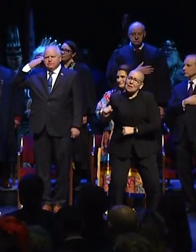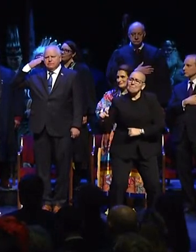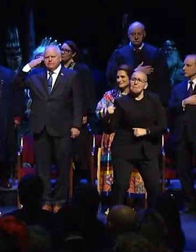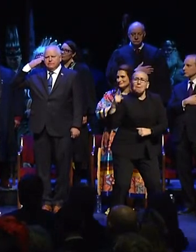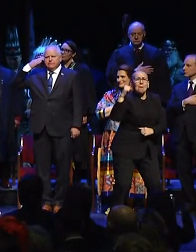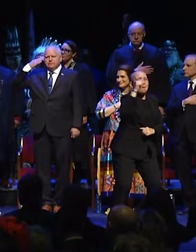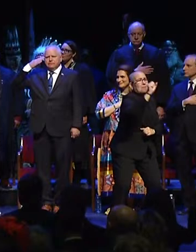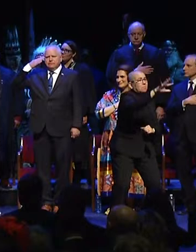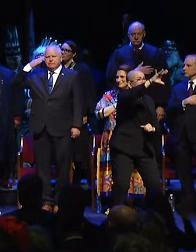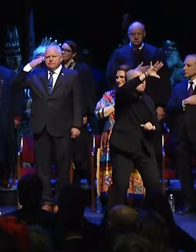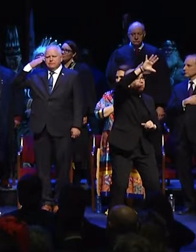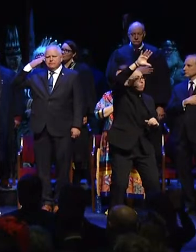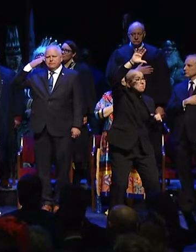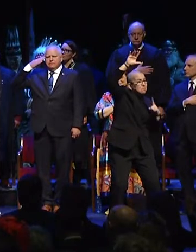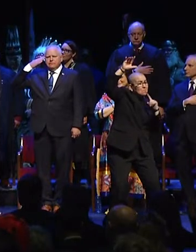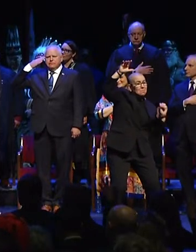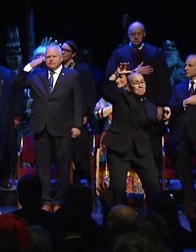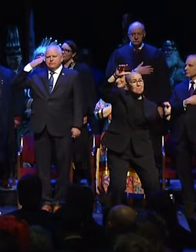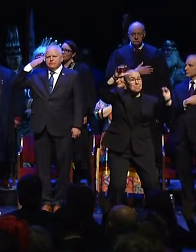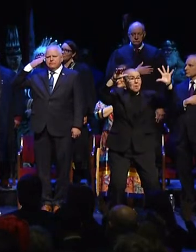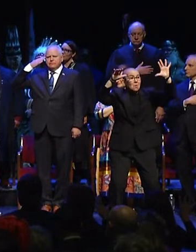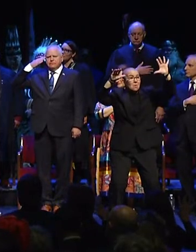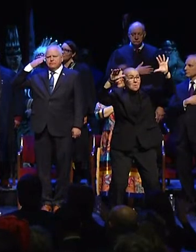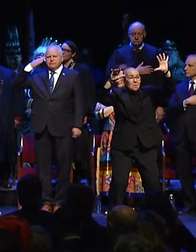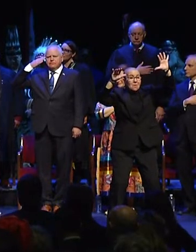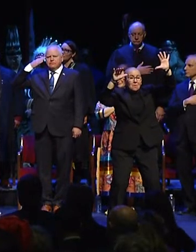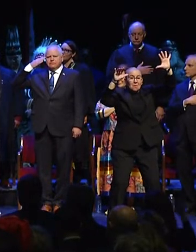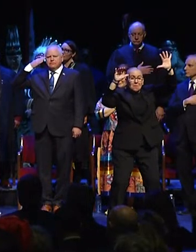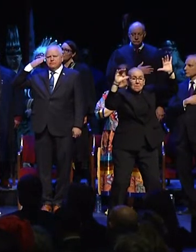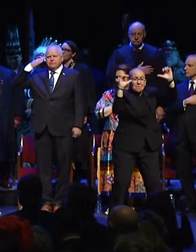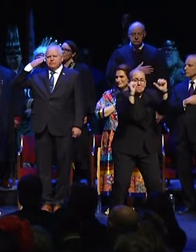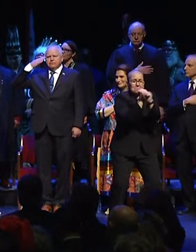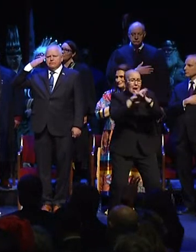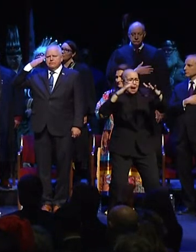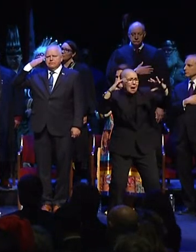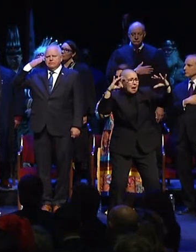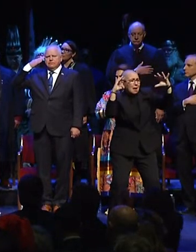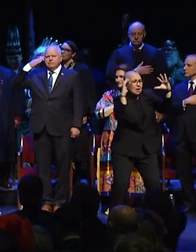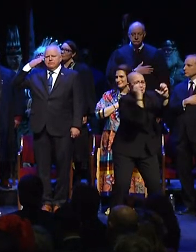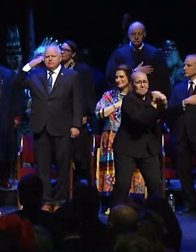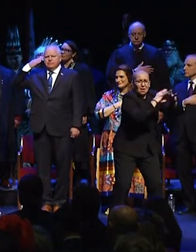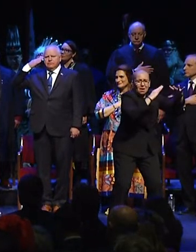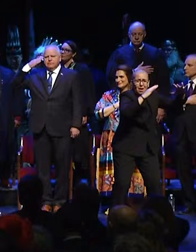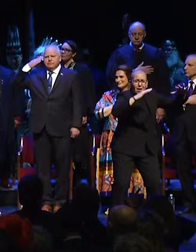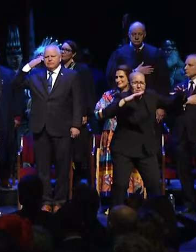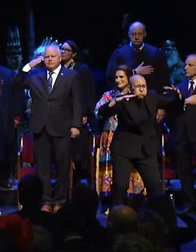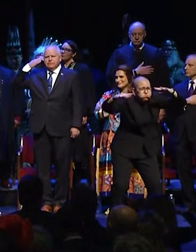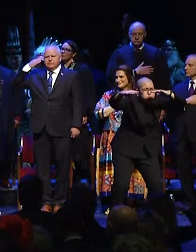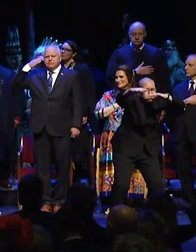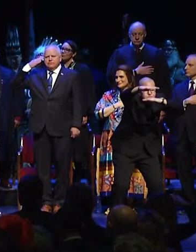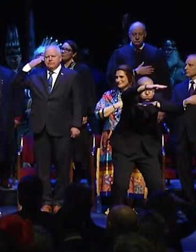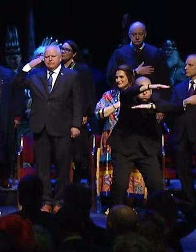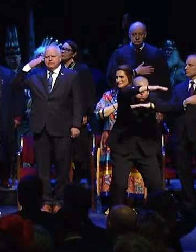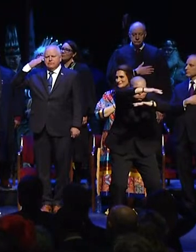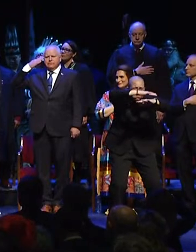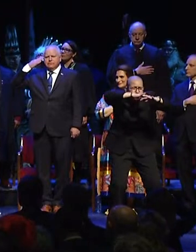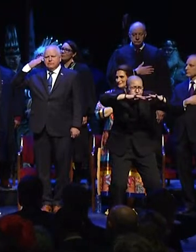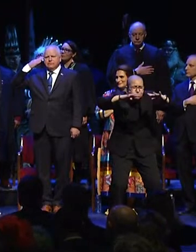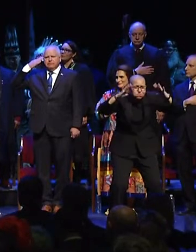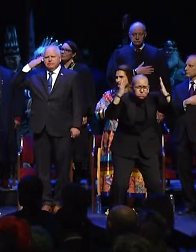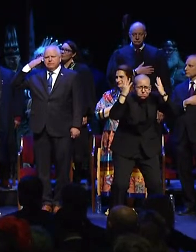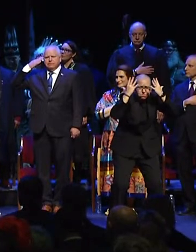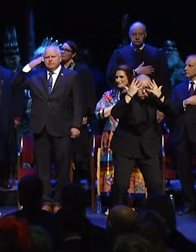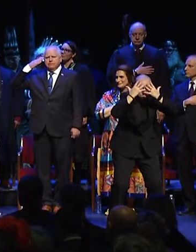ran red, the bombs bursting in air,